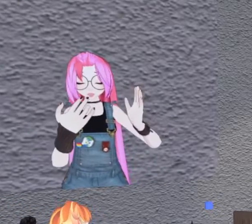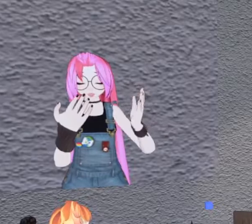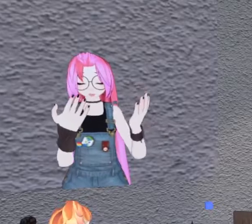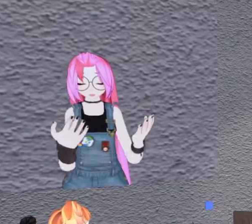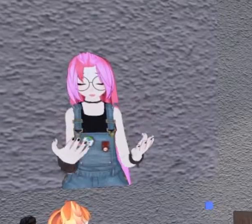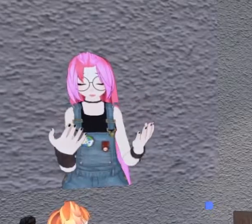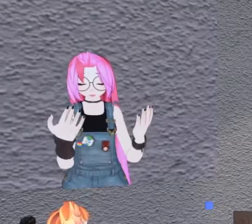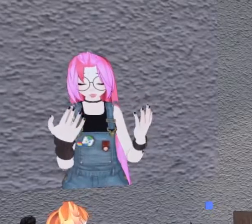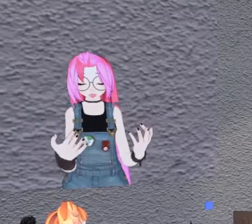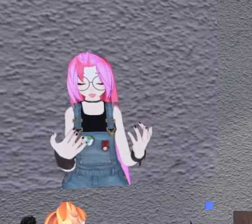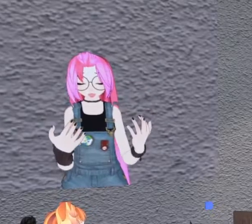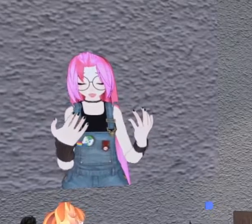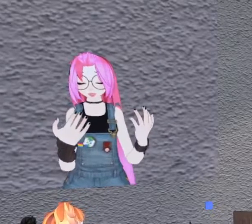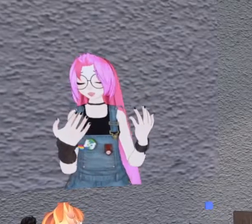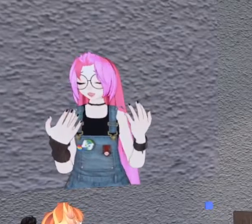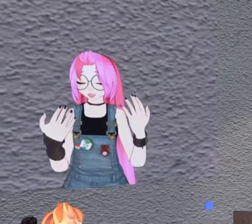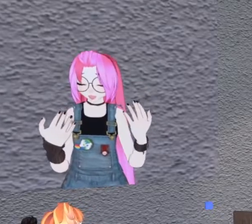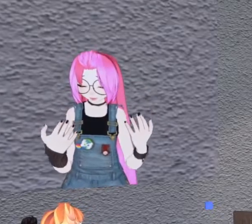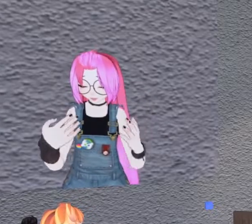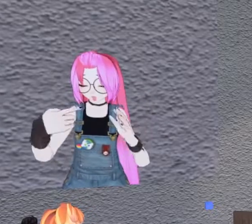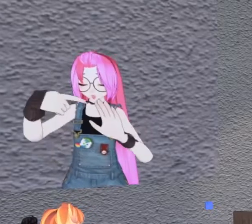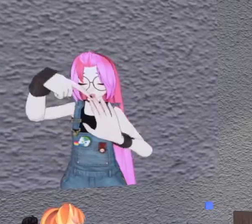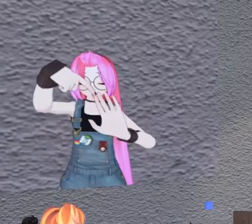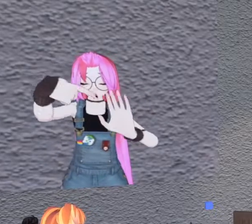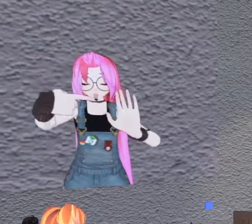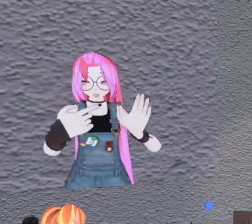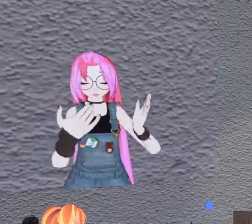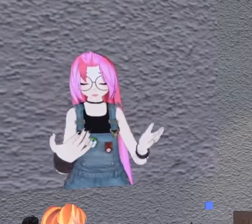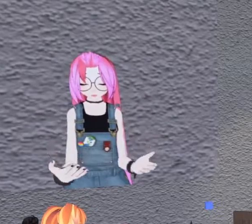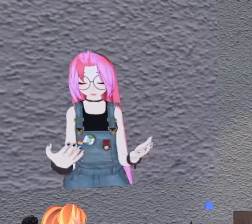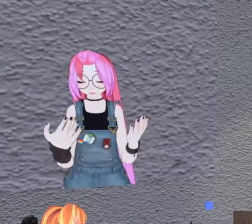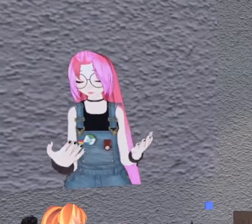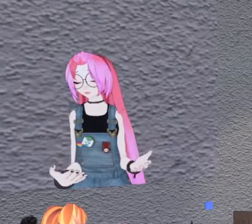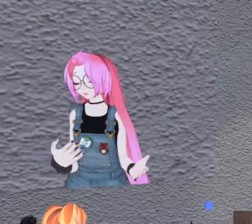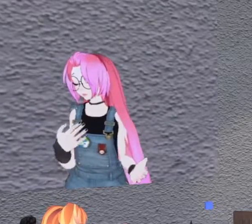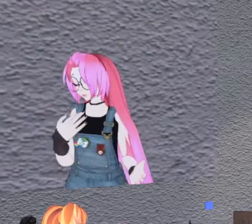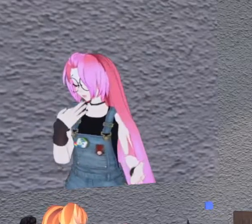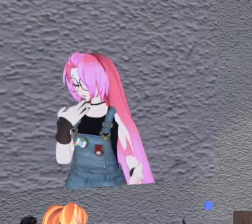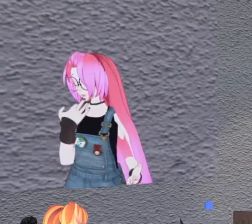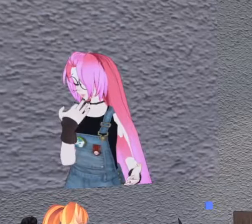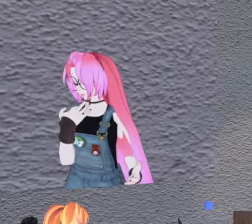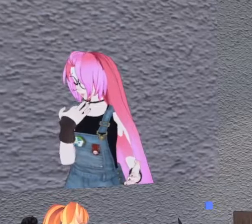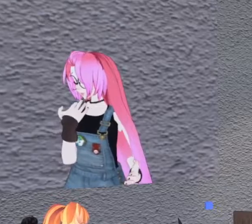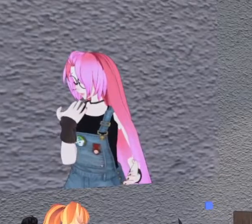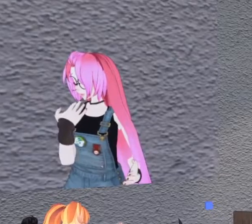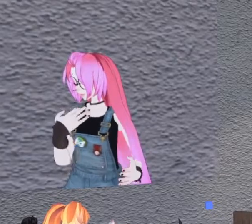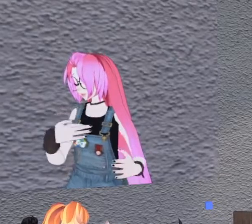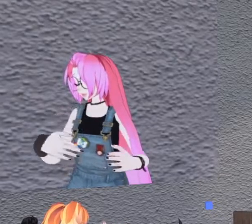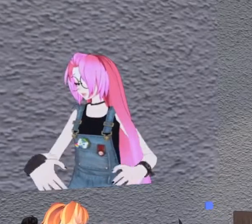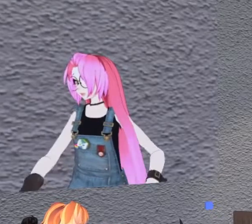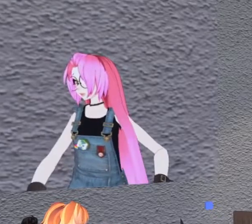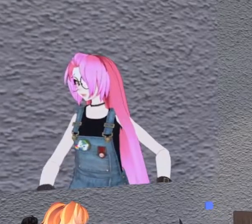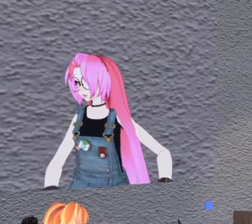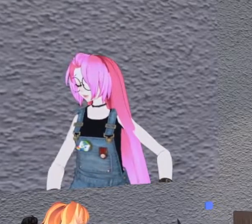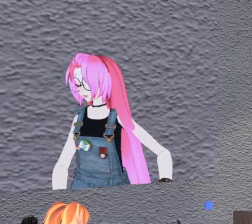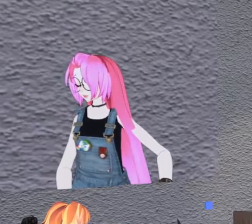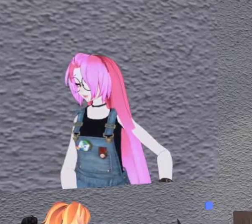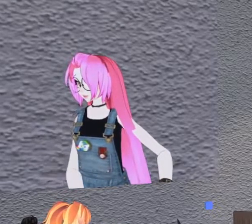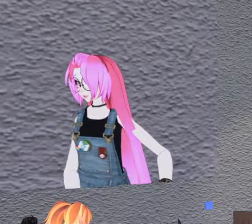then like that. Yeah, do that. So point it, and then you then also do the sign for weather and then the actual weather you're trying to describe,